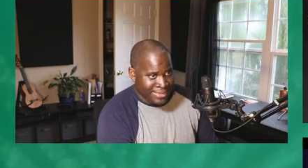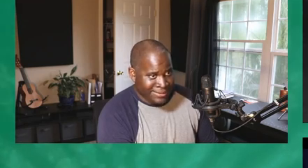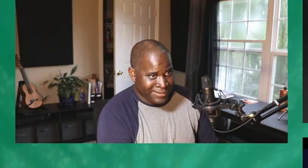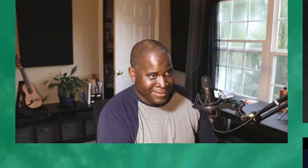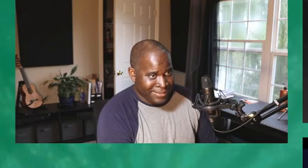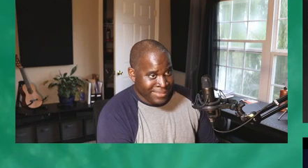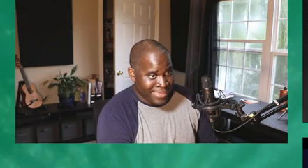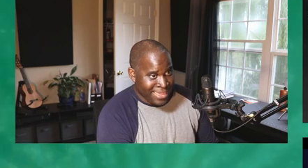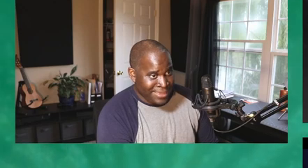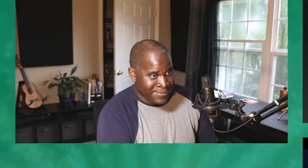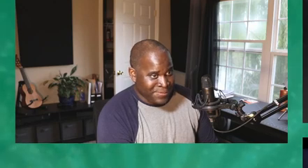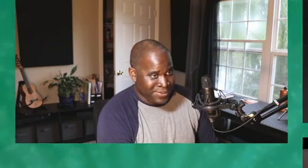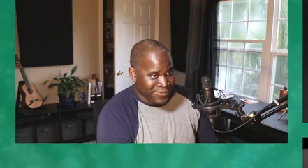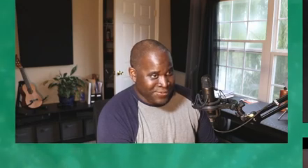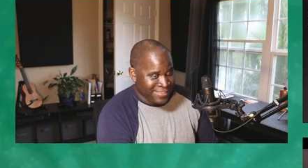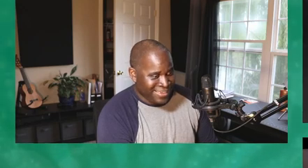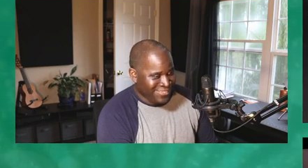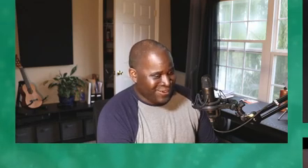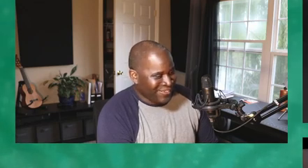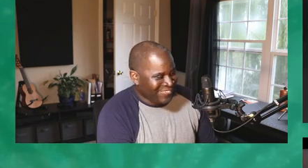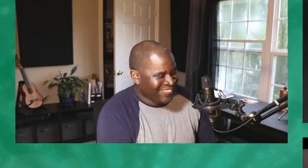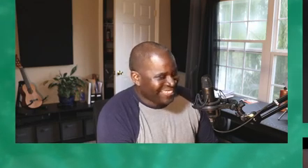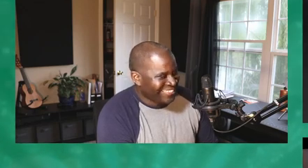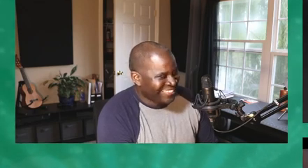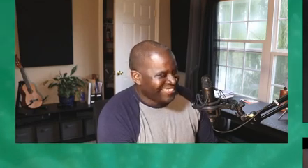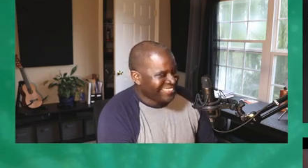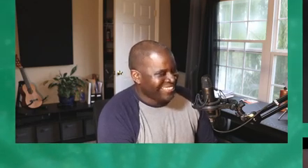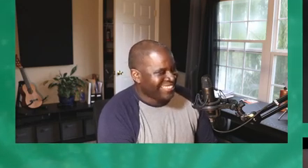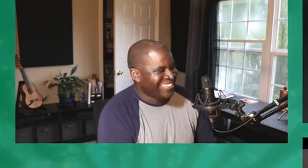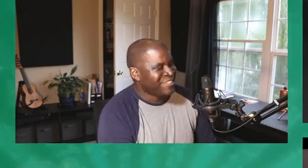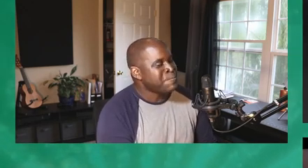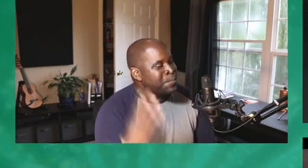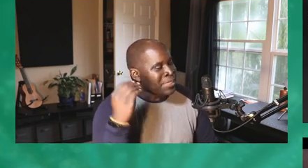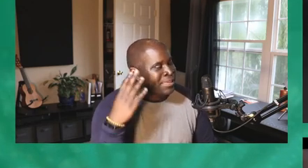Not great. Hey, but you should see other.